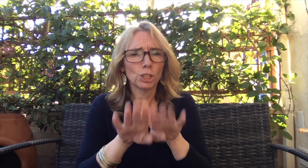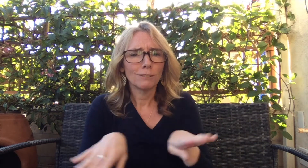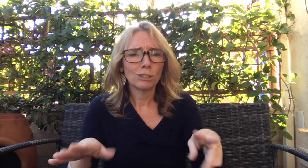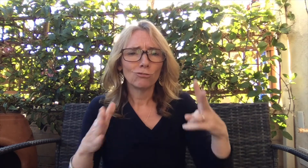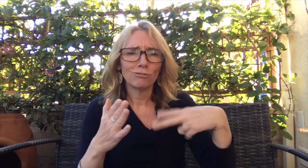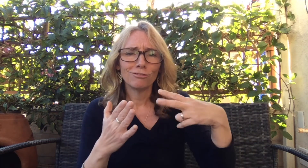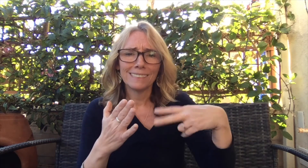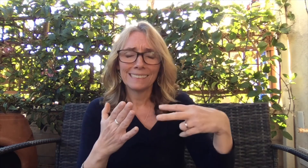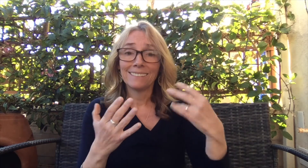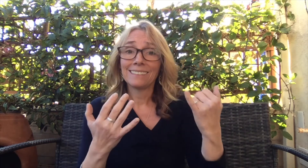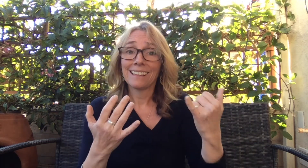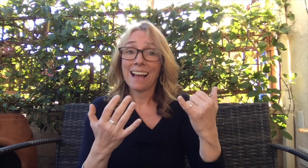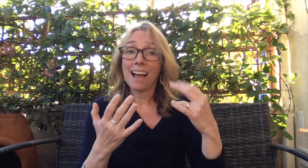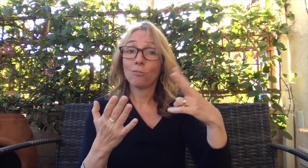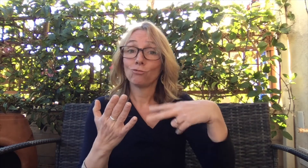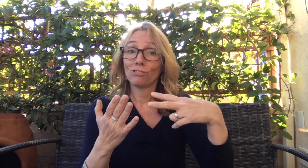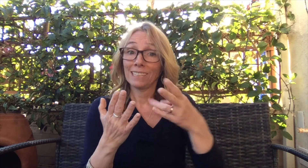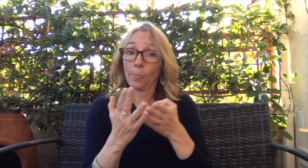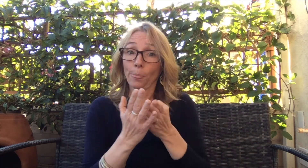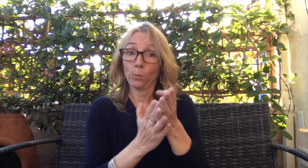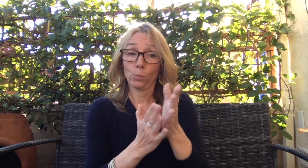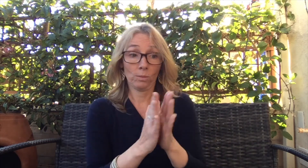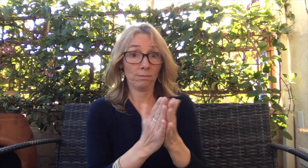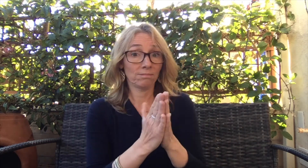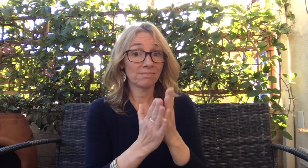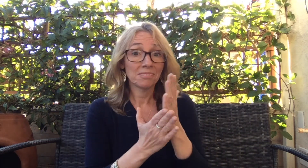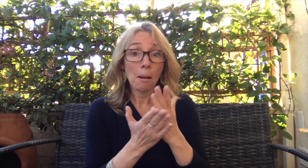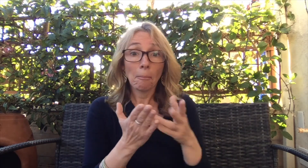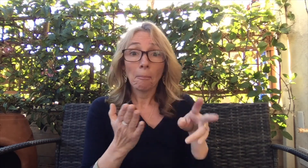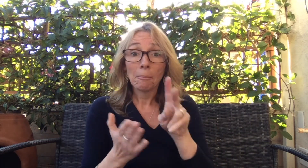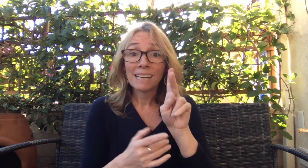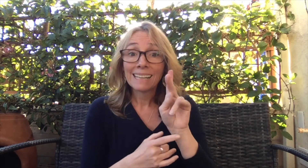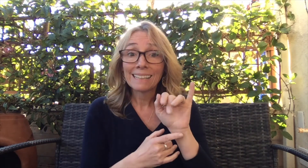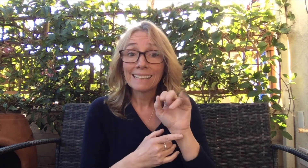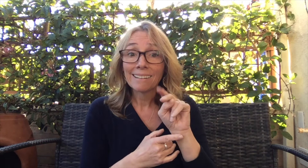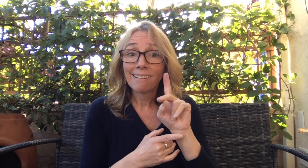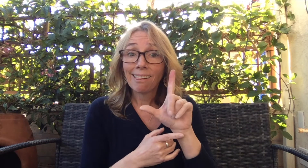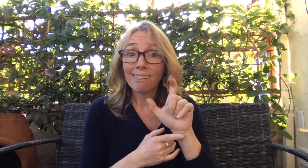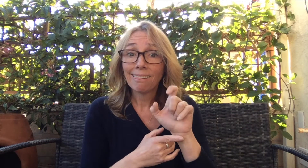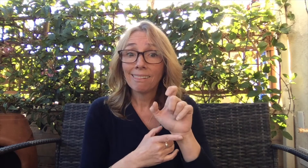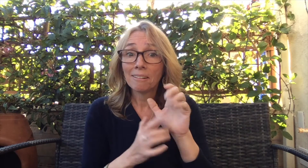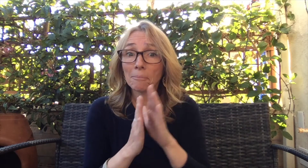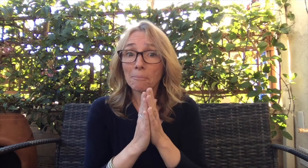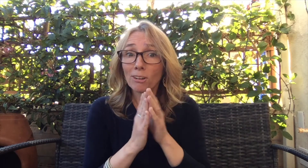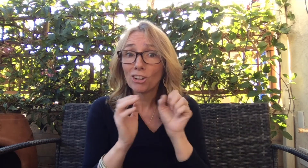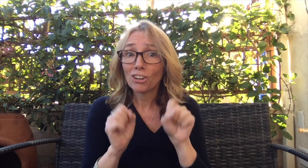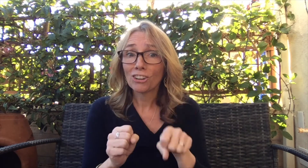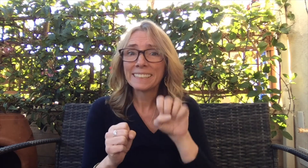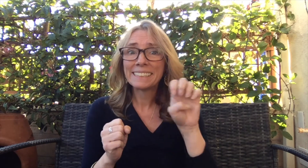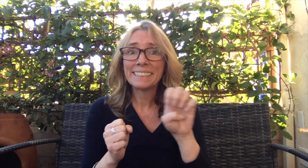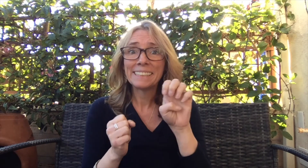the handling of books, the encouragement of reading books was strongly encouraged.